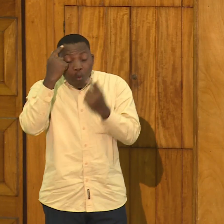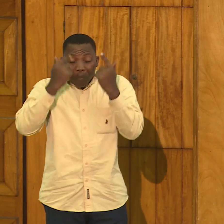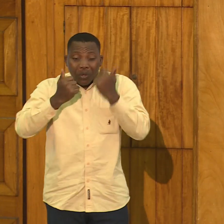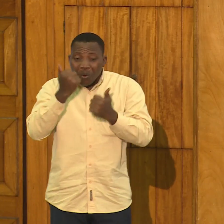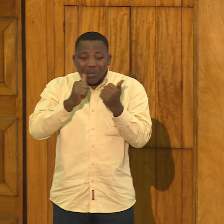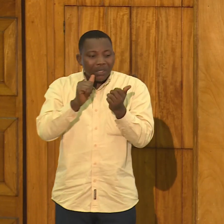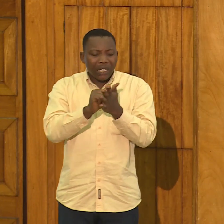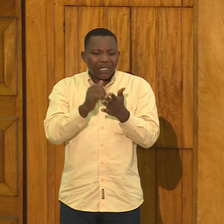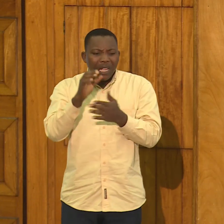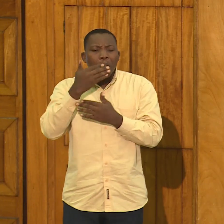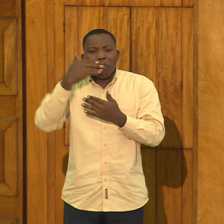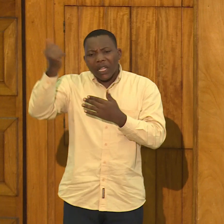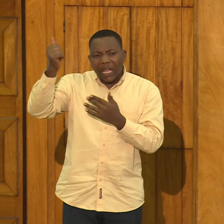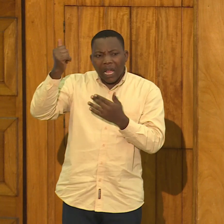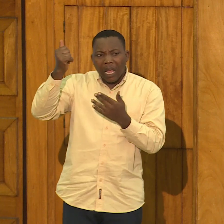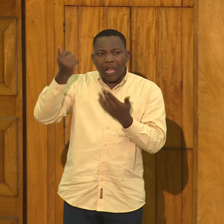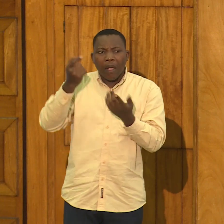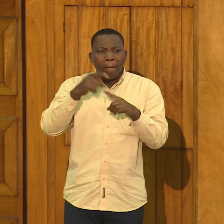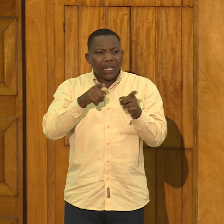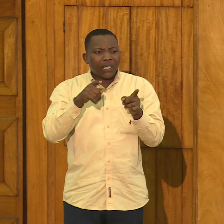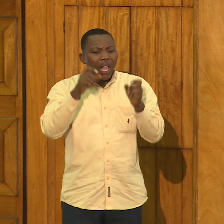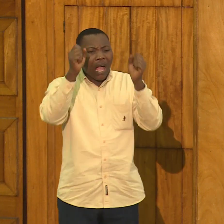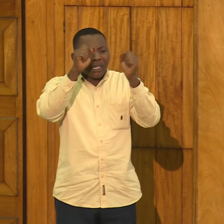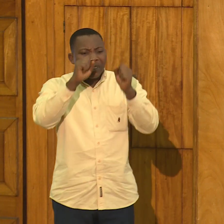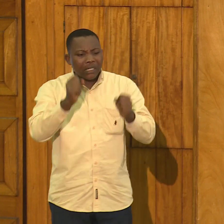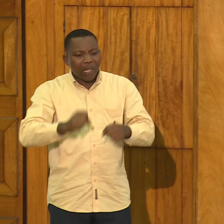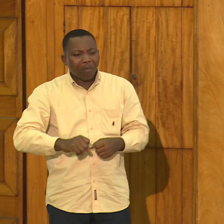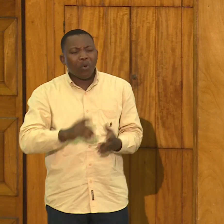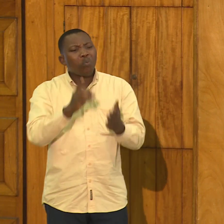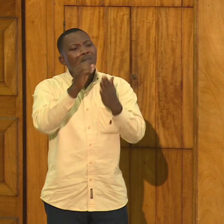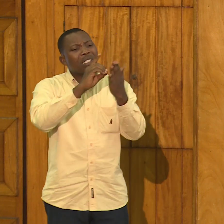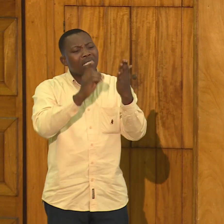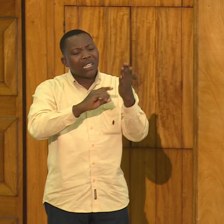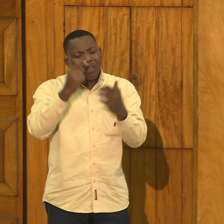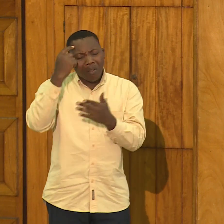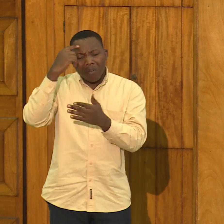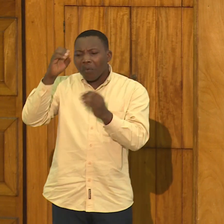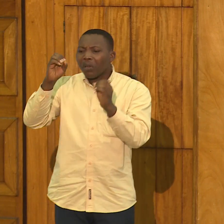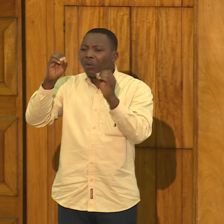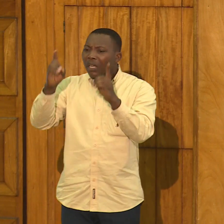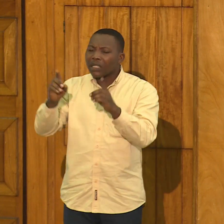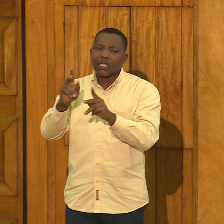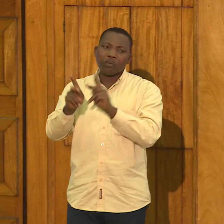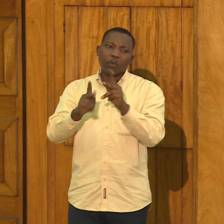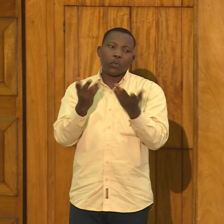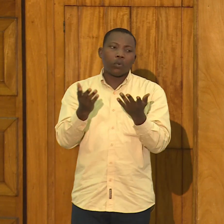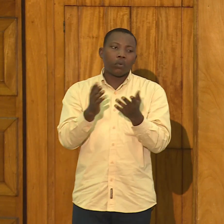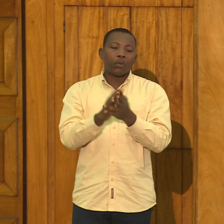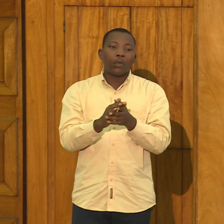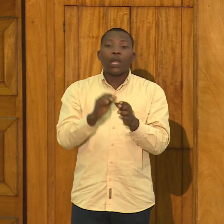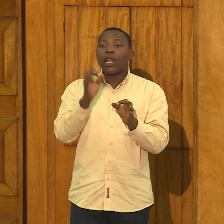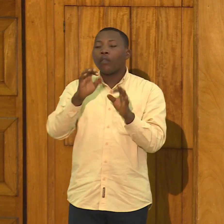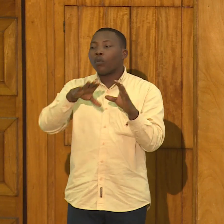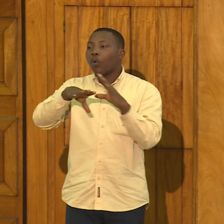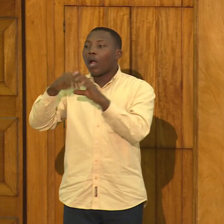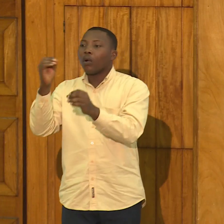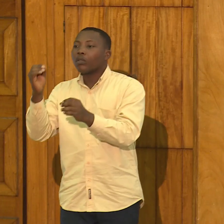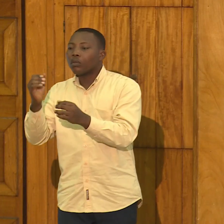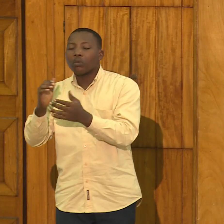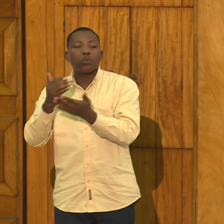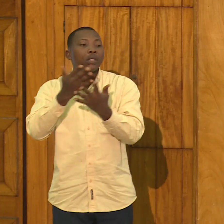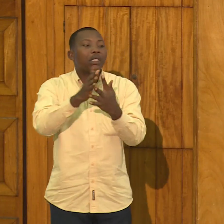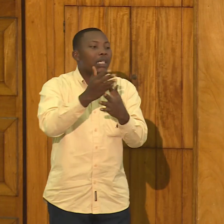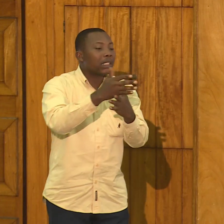health seeking, but it's because our systems are usually designed for the educated populations. When we go to outreaches, we share